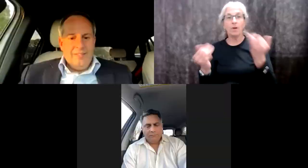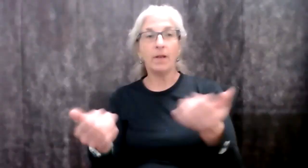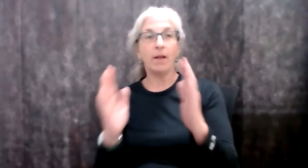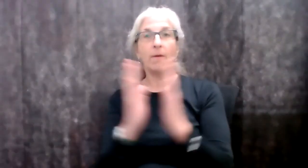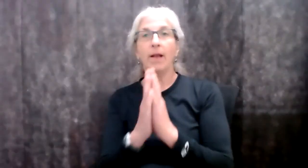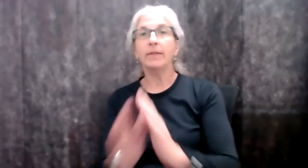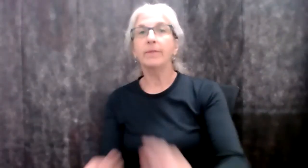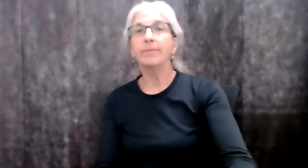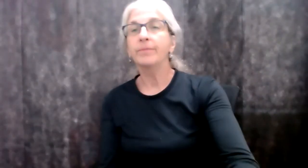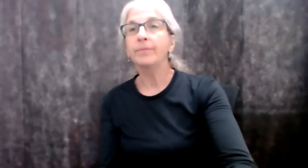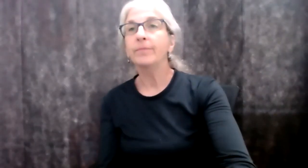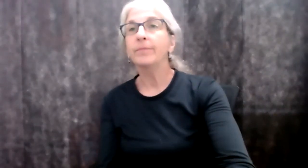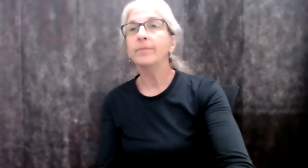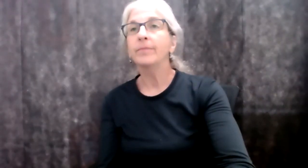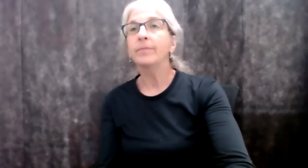there we are.